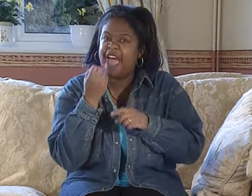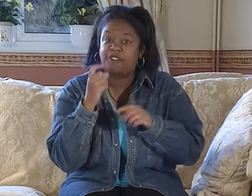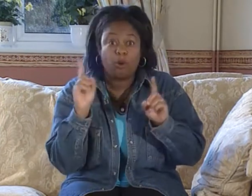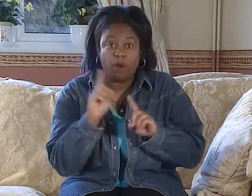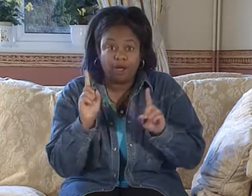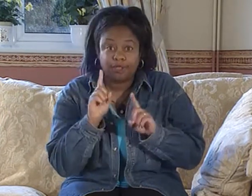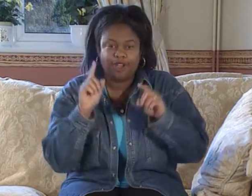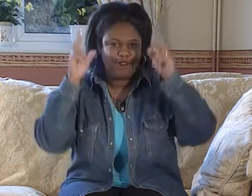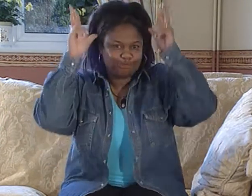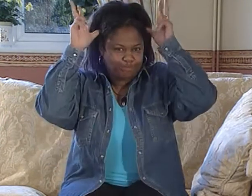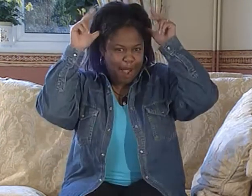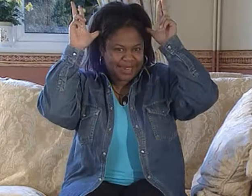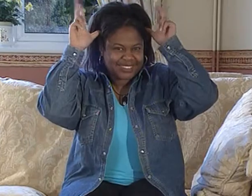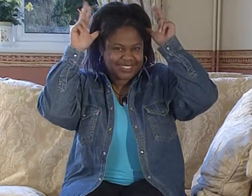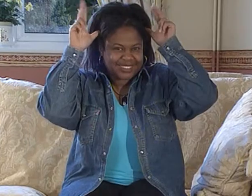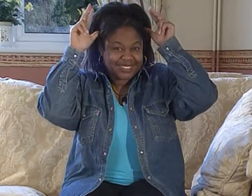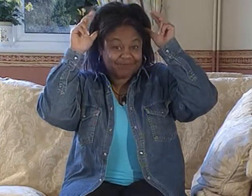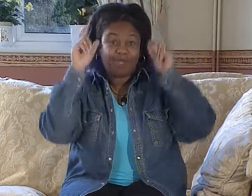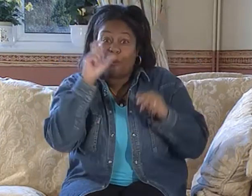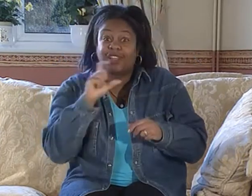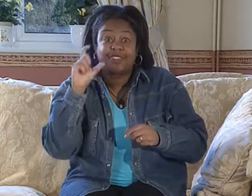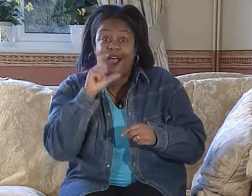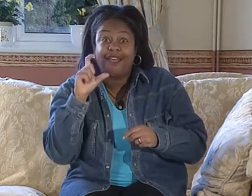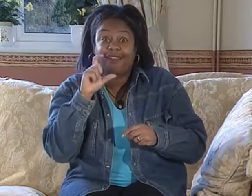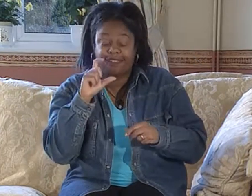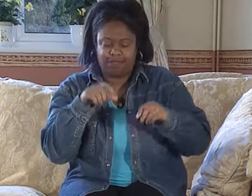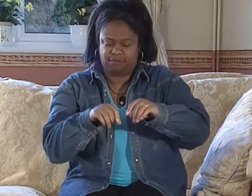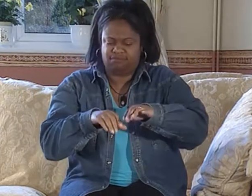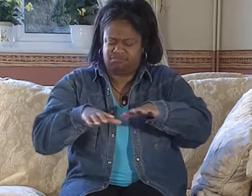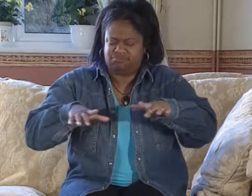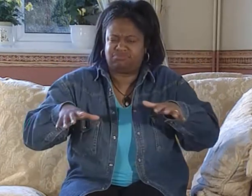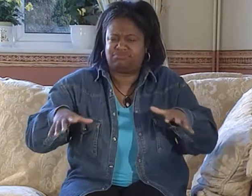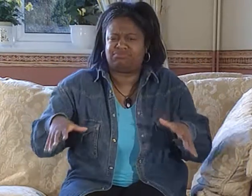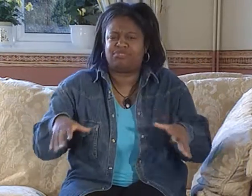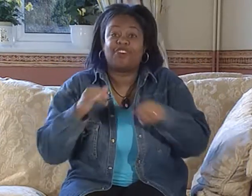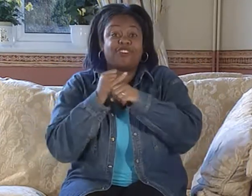Ella's daddy had a rabbit whose fur was grey and white.